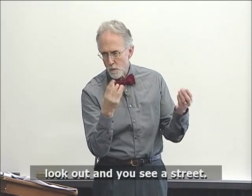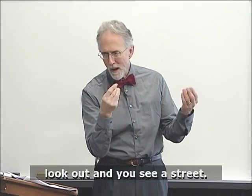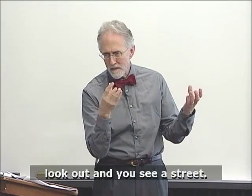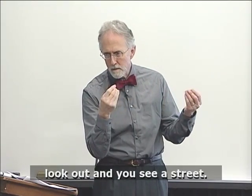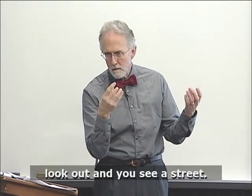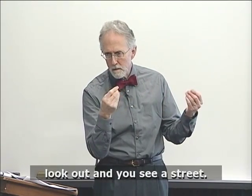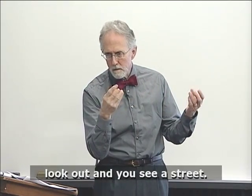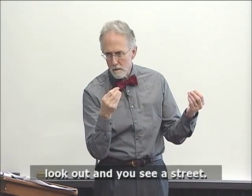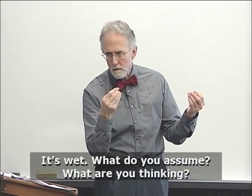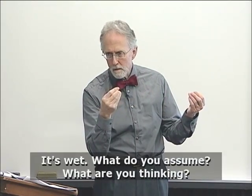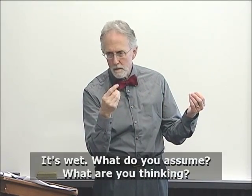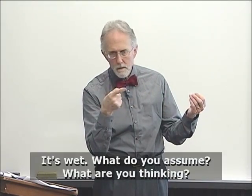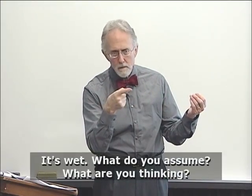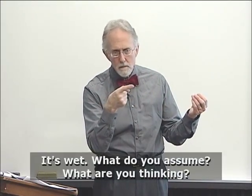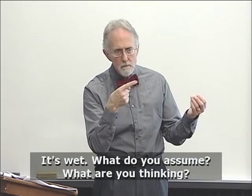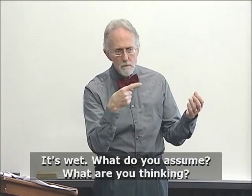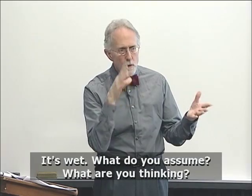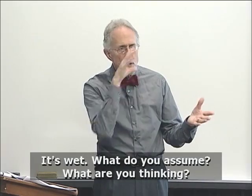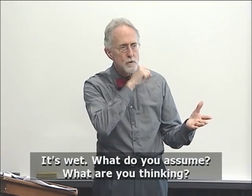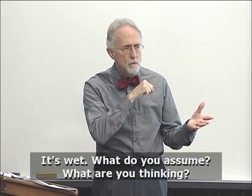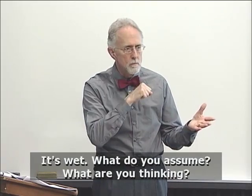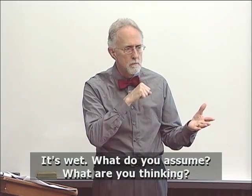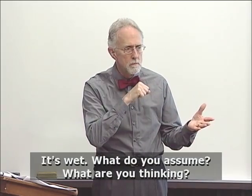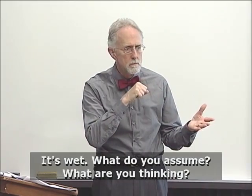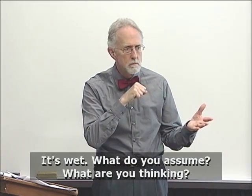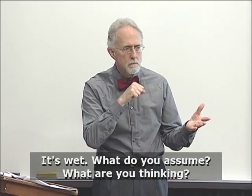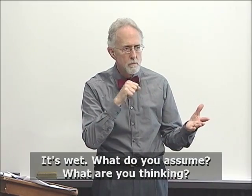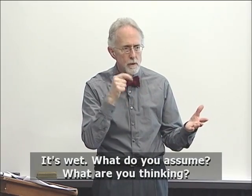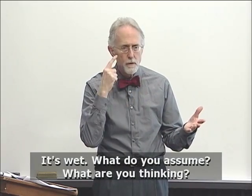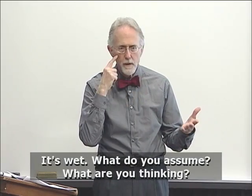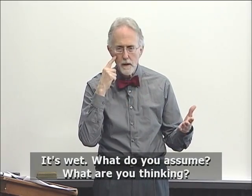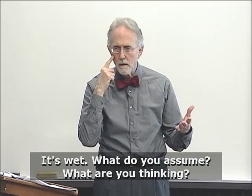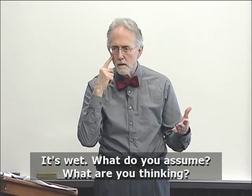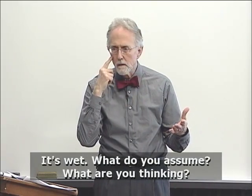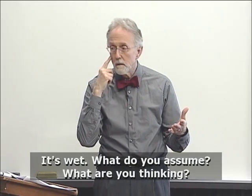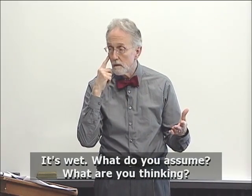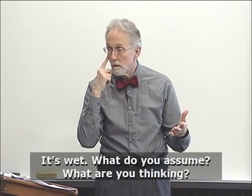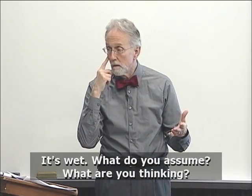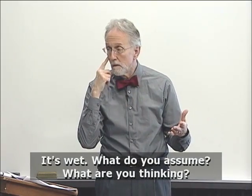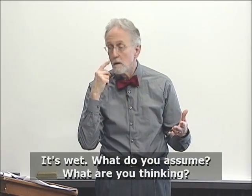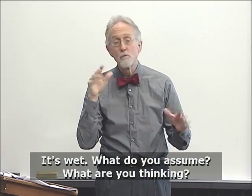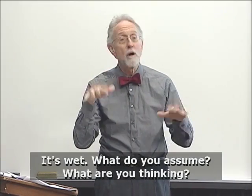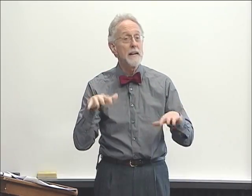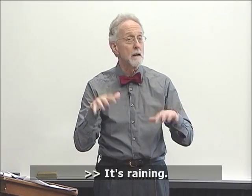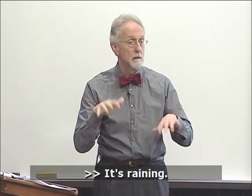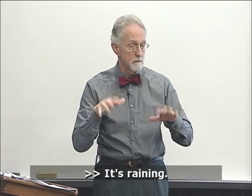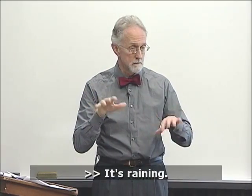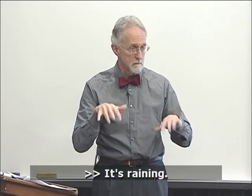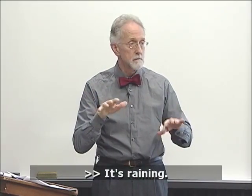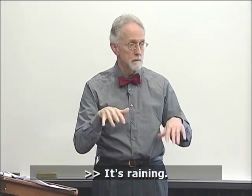wet. What do you assume? What are you thinking? It's raining. It's raining.